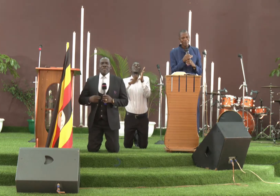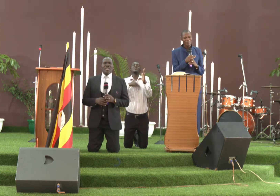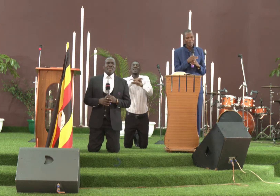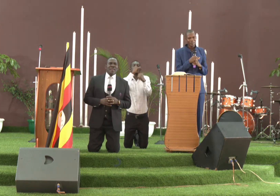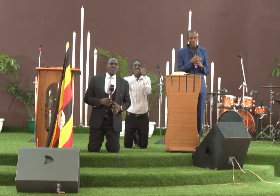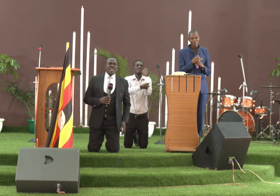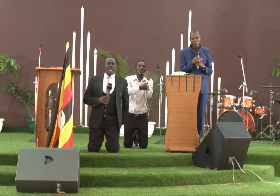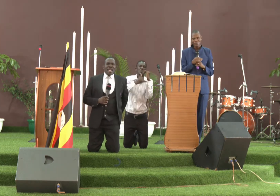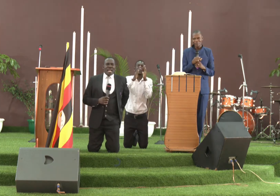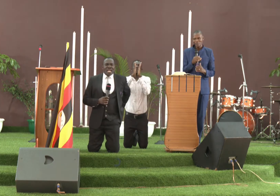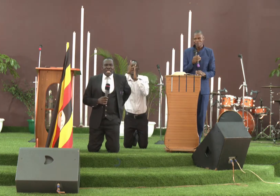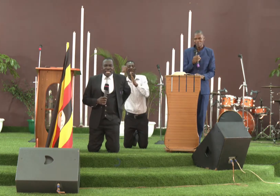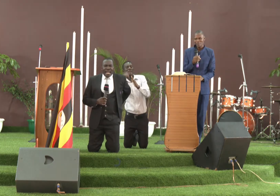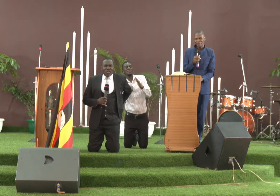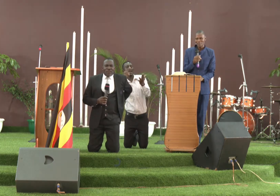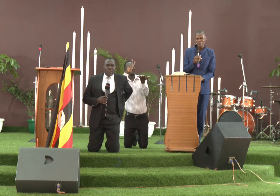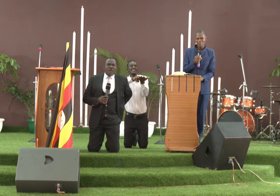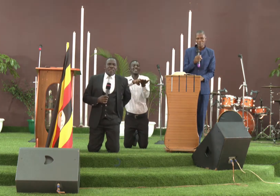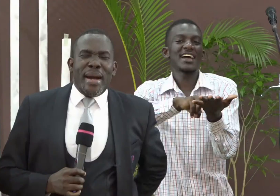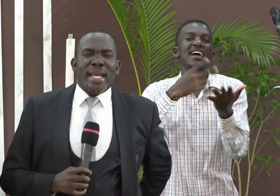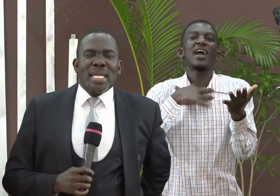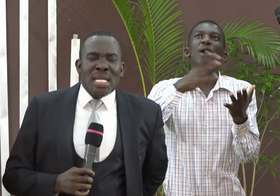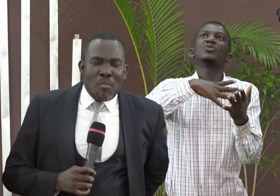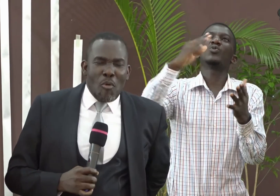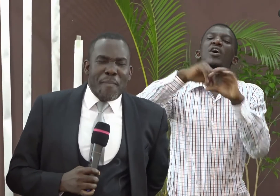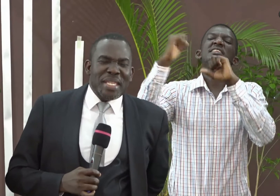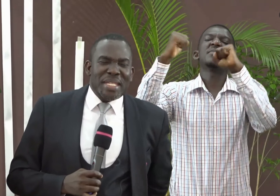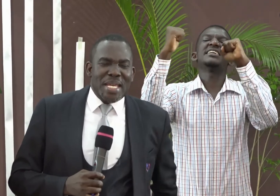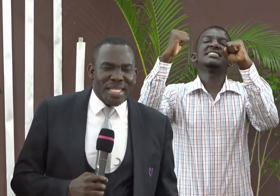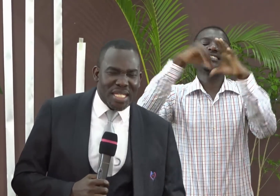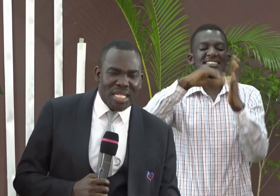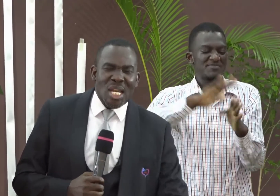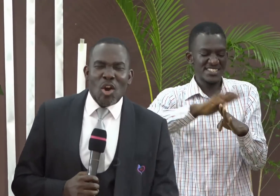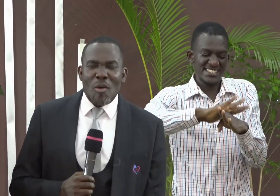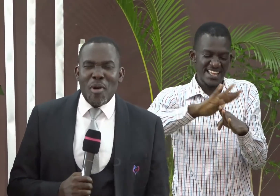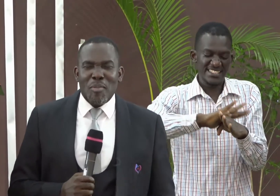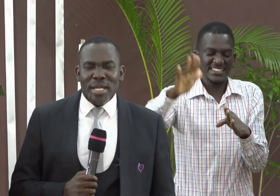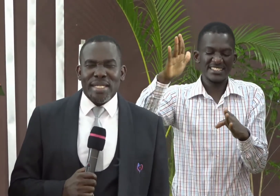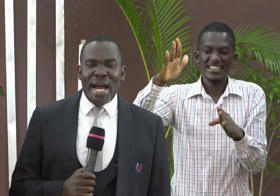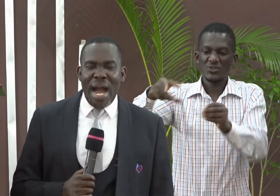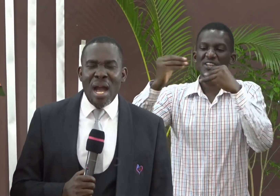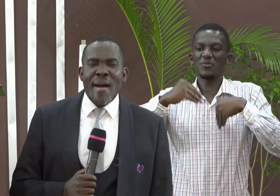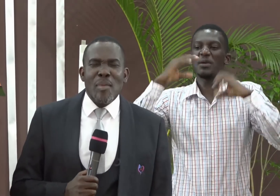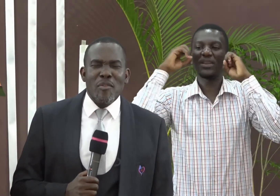jange, nsabira future yange, njagala mfule wa amanyi, mu business, ompo mukisa, mu